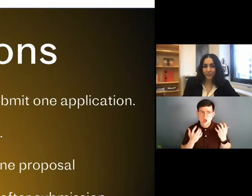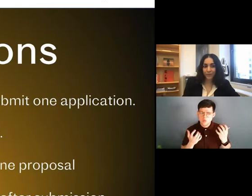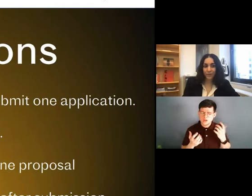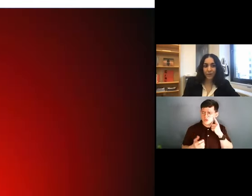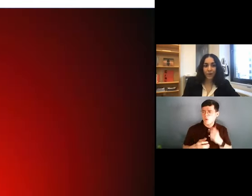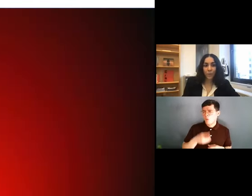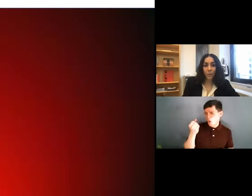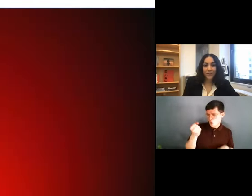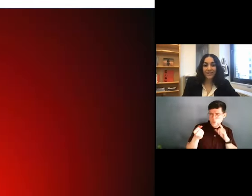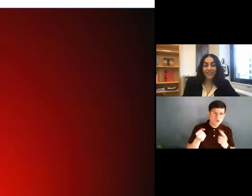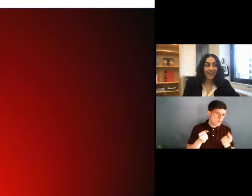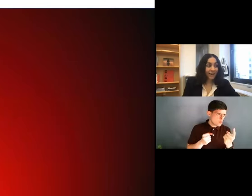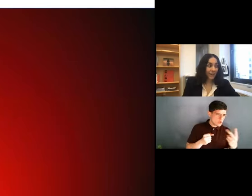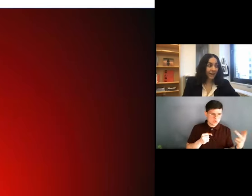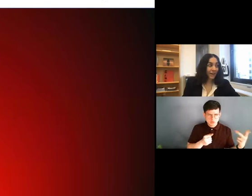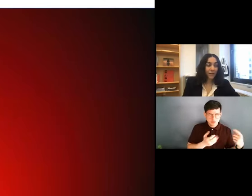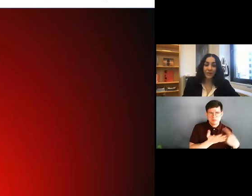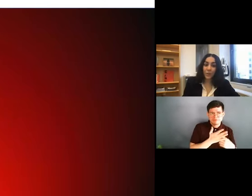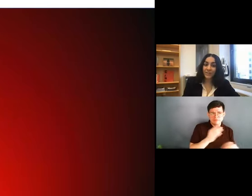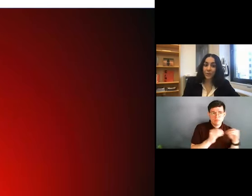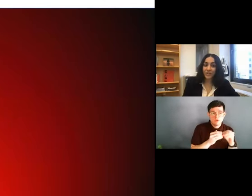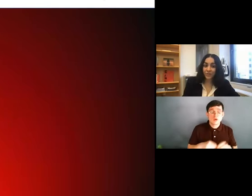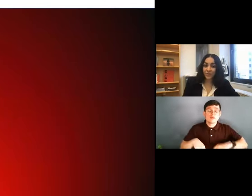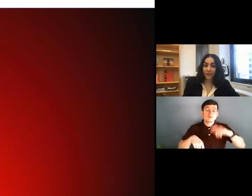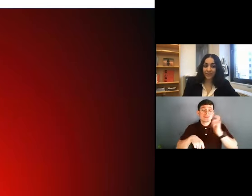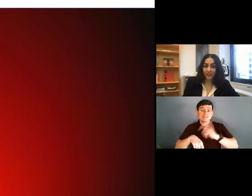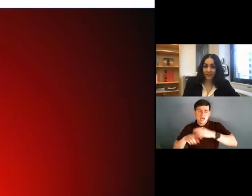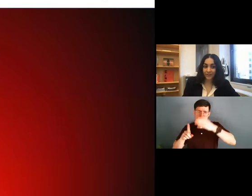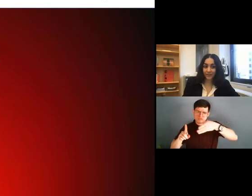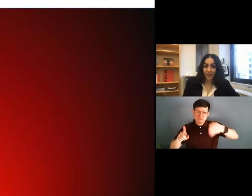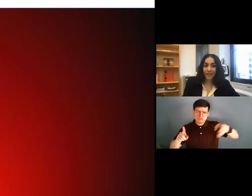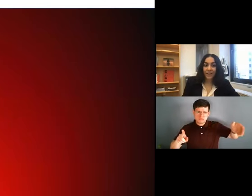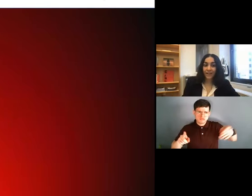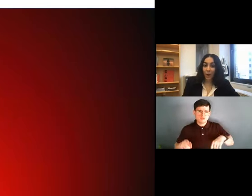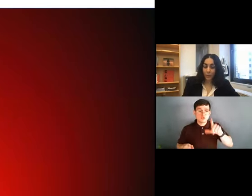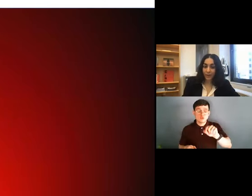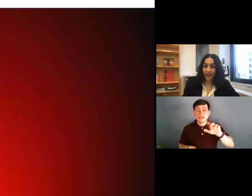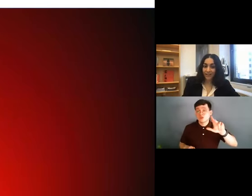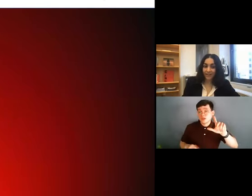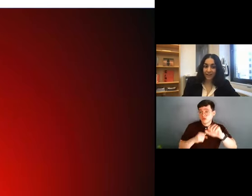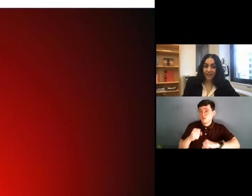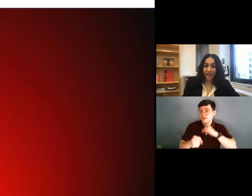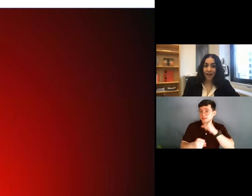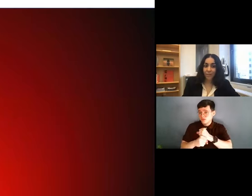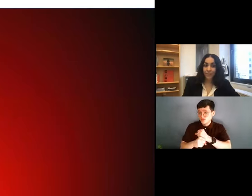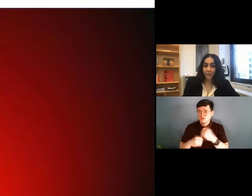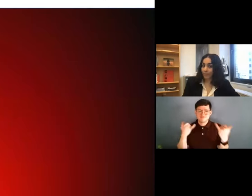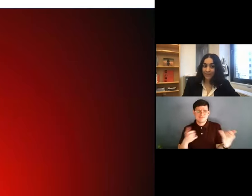cover. One is the timeline of the 2023 grant cycle. It is open, as I